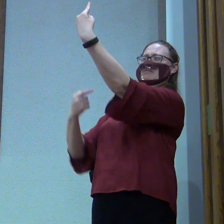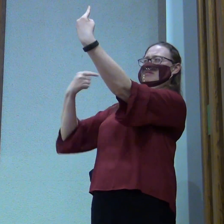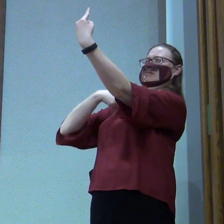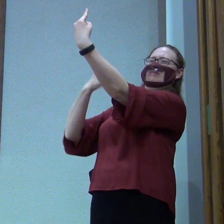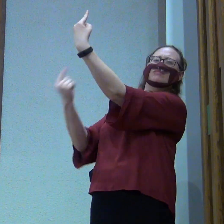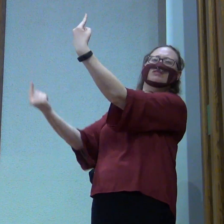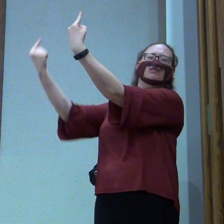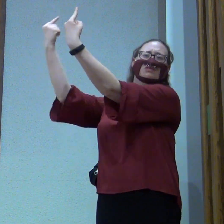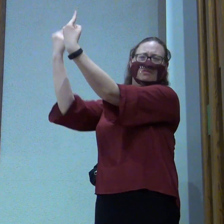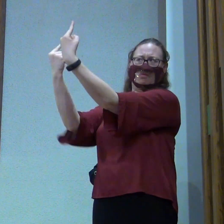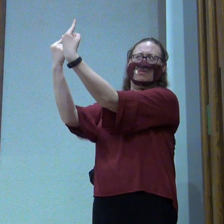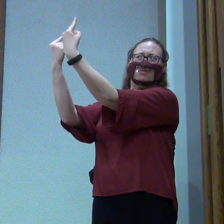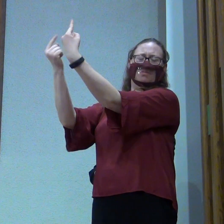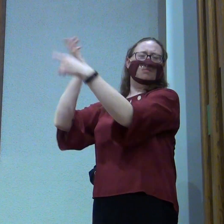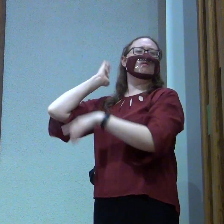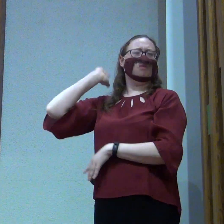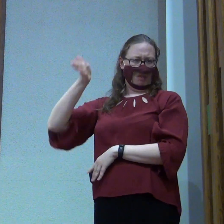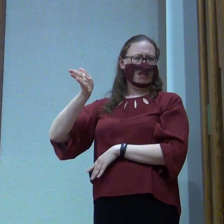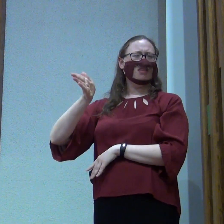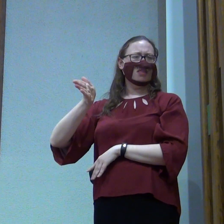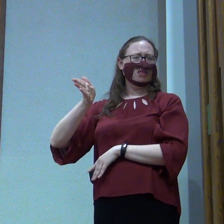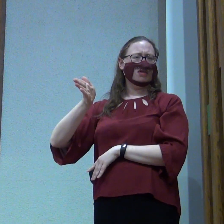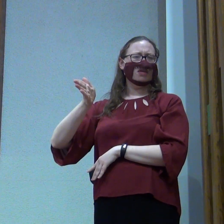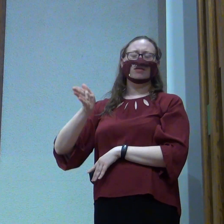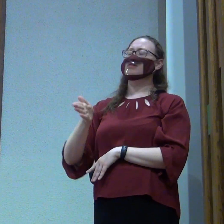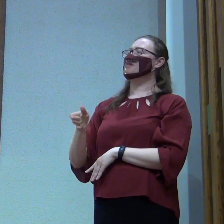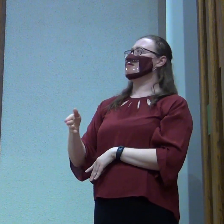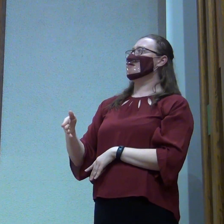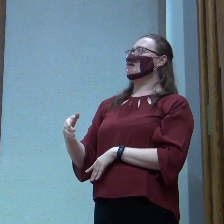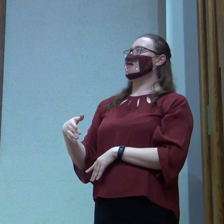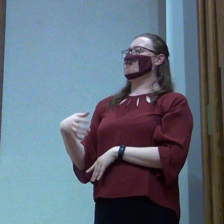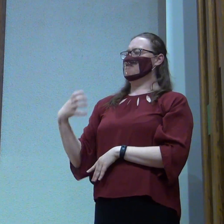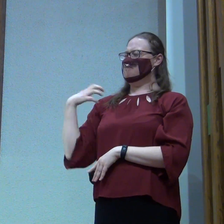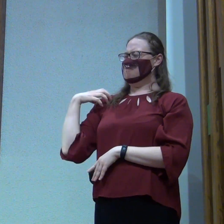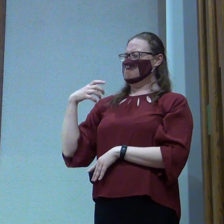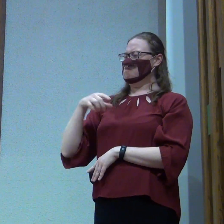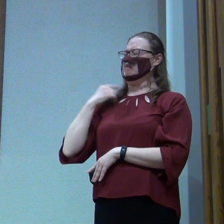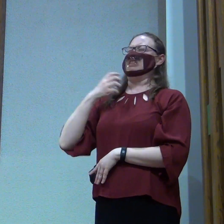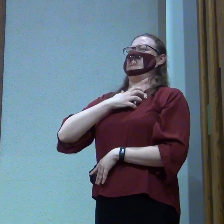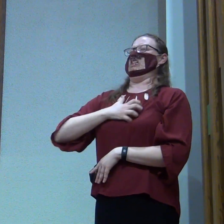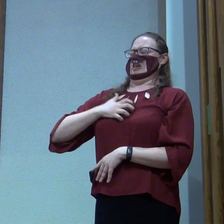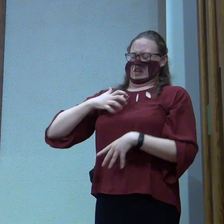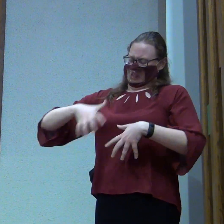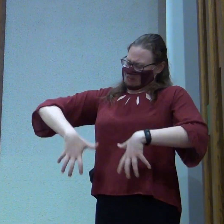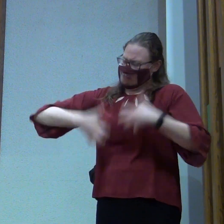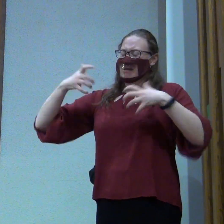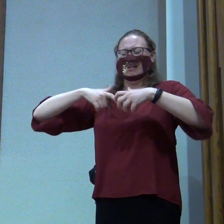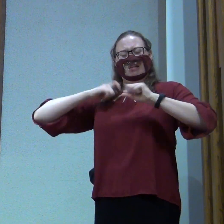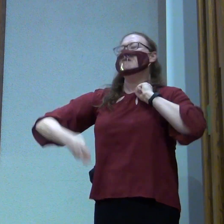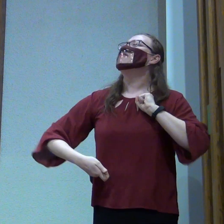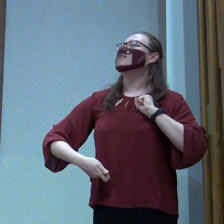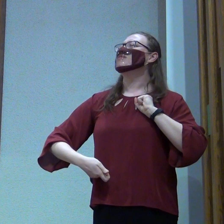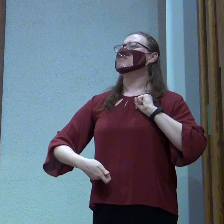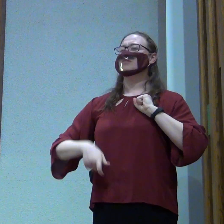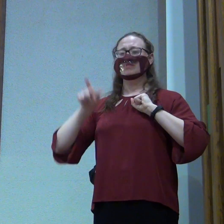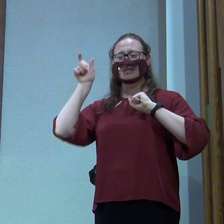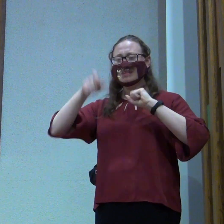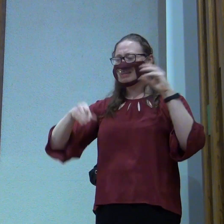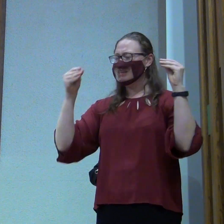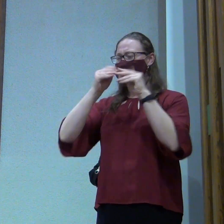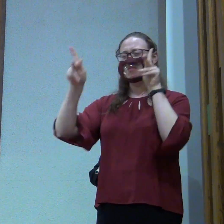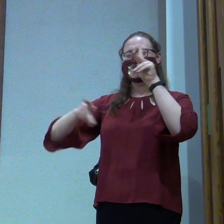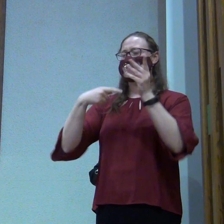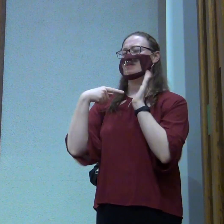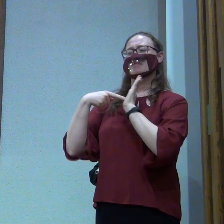the clouds of heaven." The high priest tore his clothes. "Why do we need any more witnesses?"